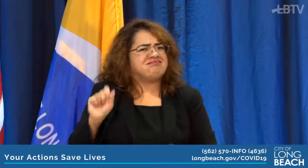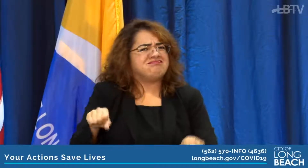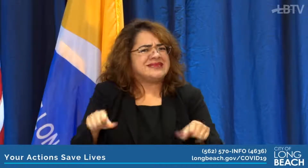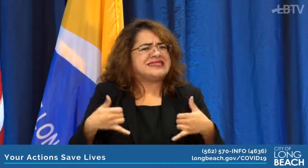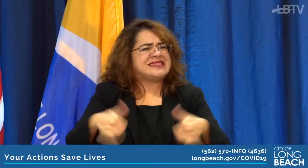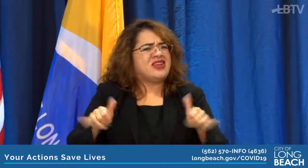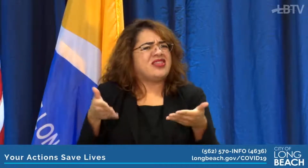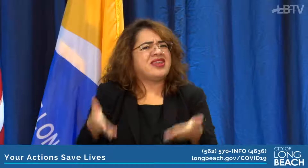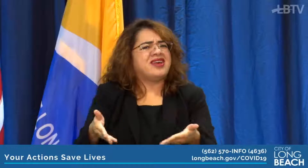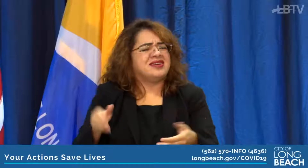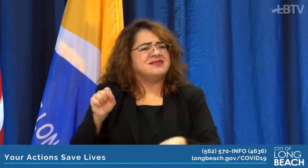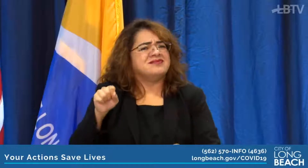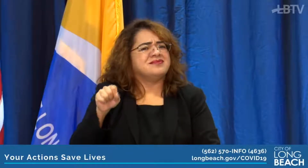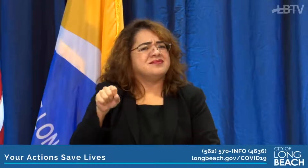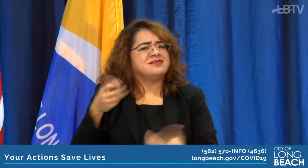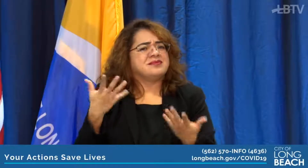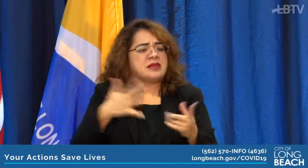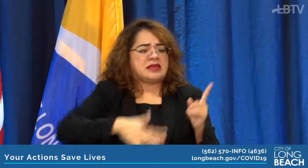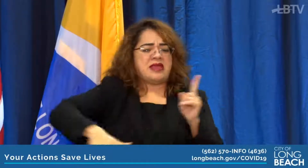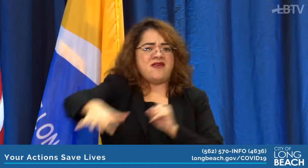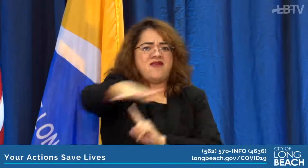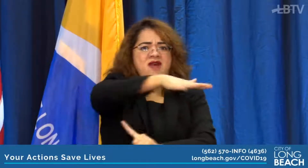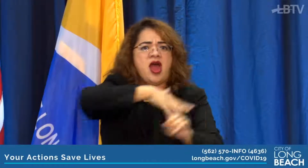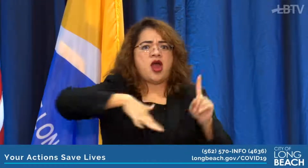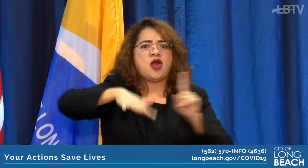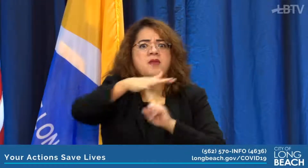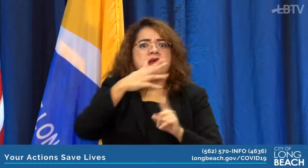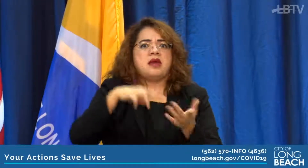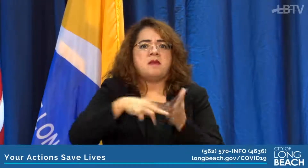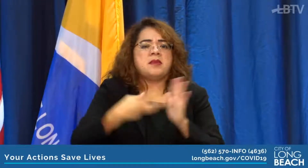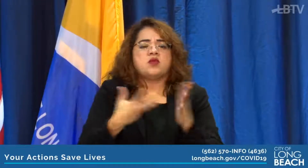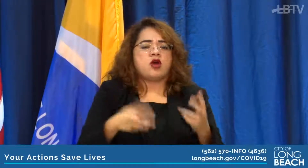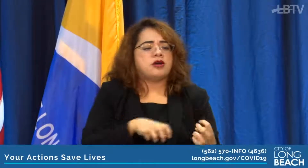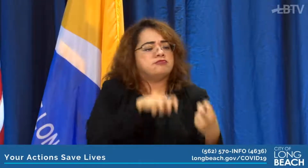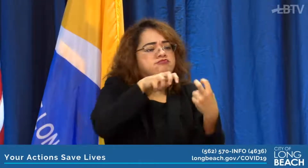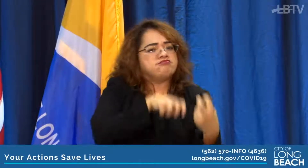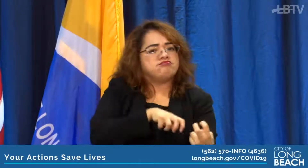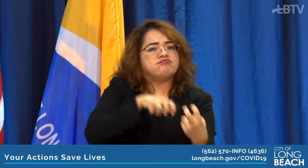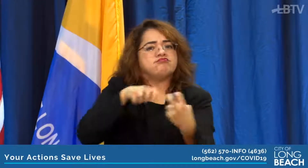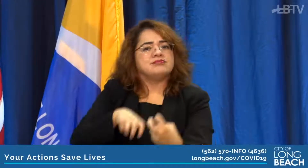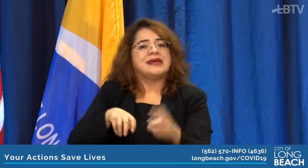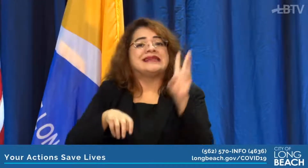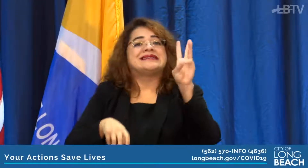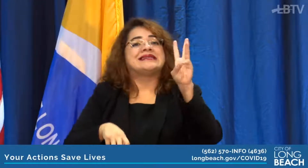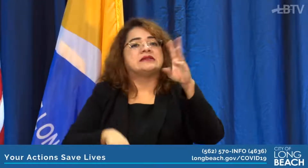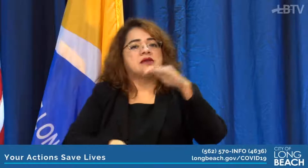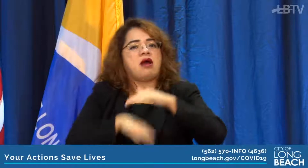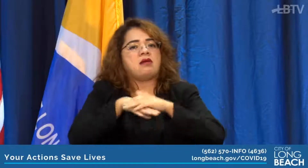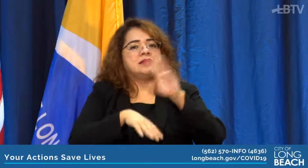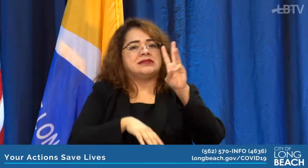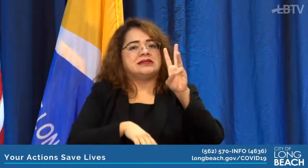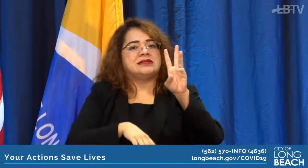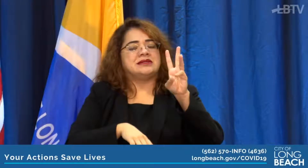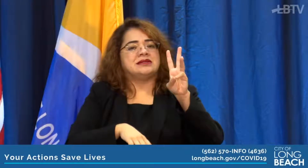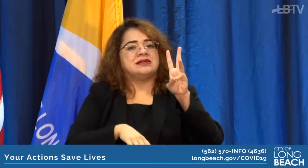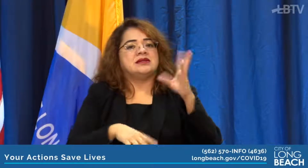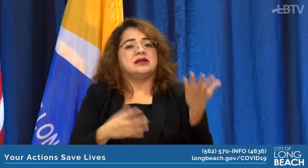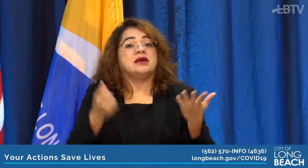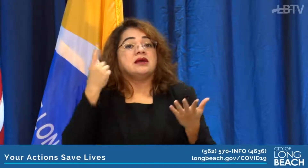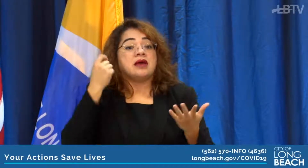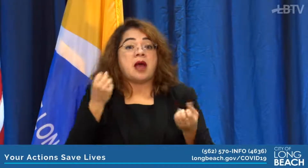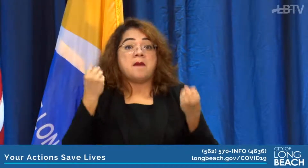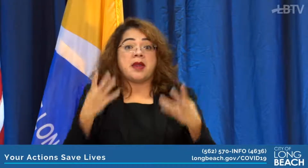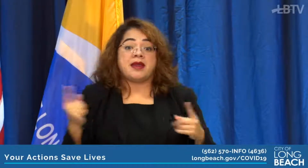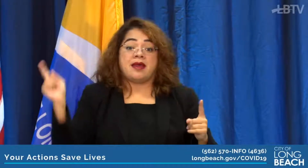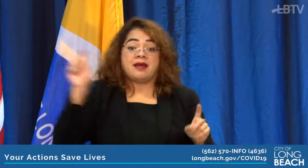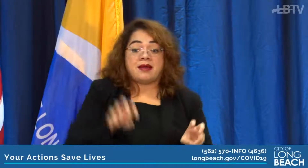the environments, because people sit together, and although it's tables of 6, many of those people are not from the same